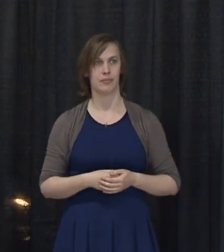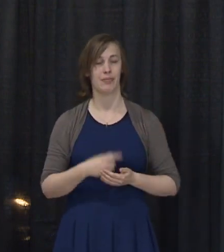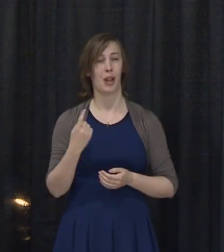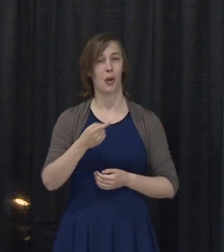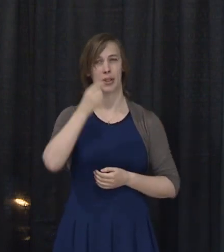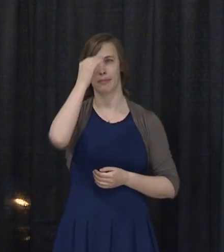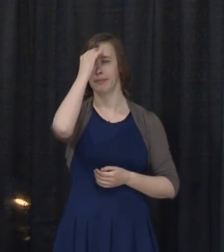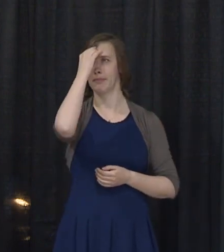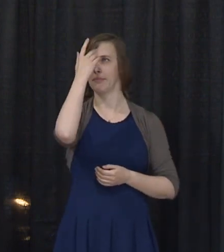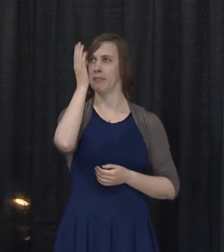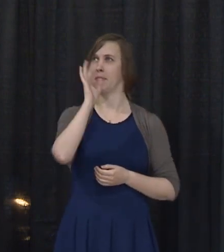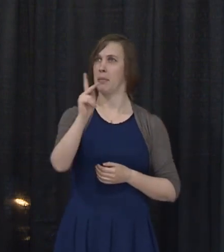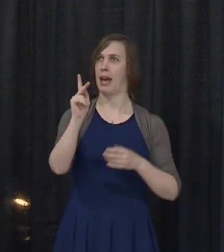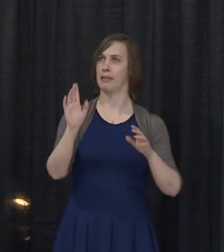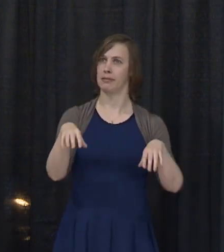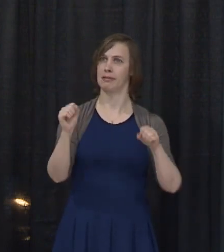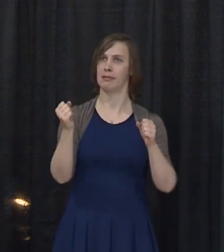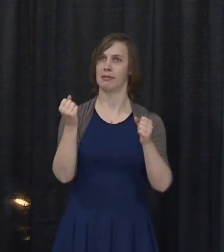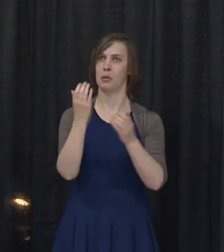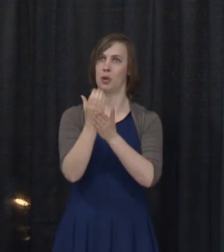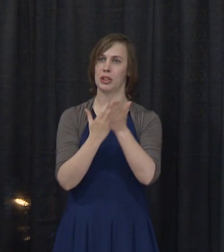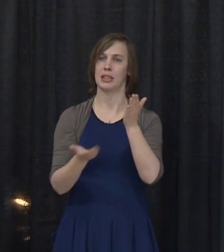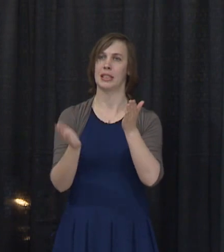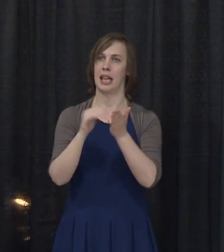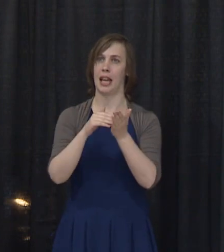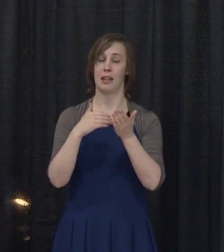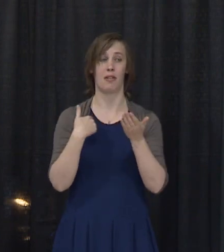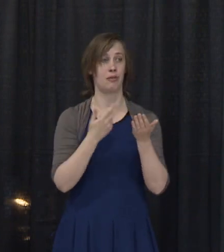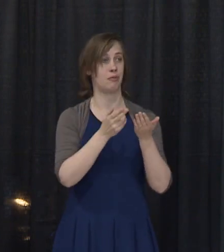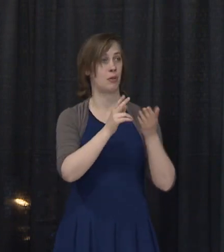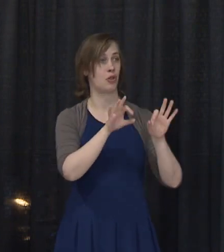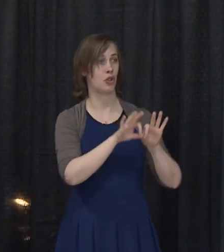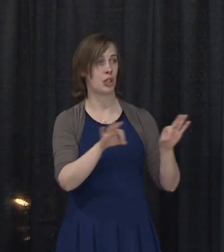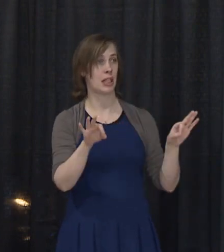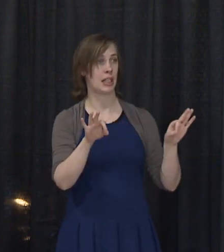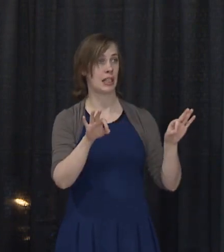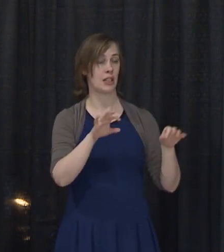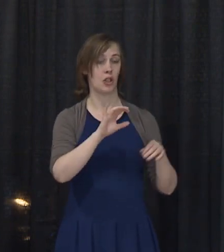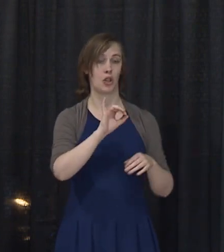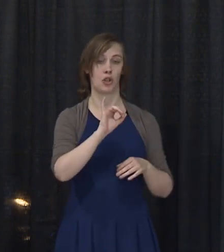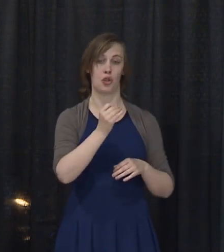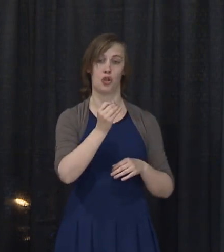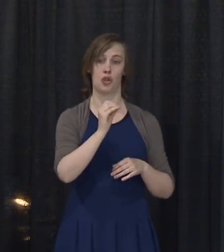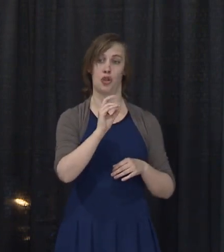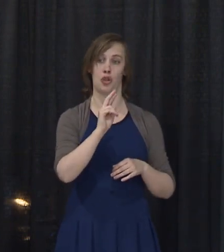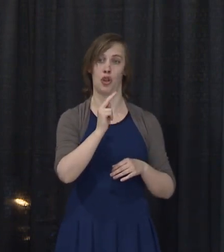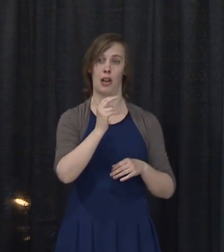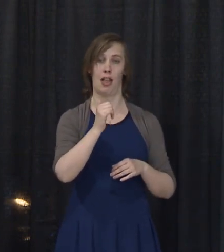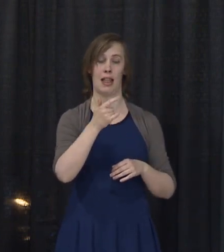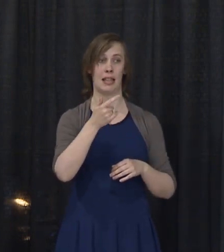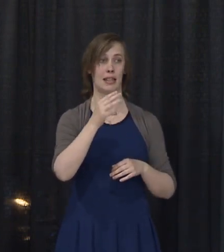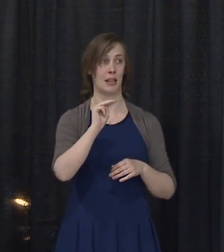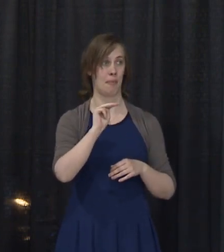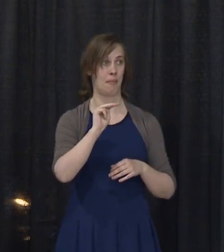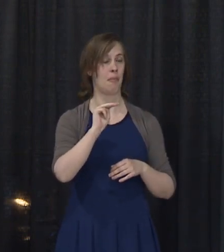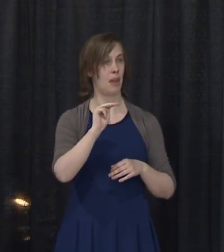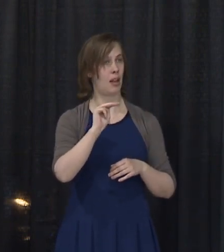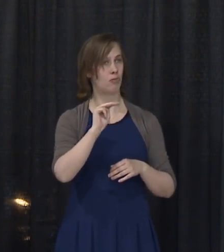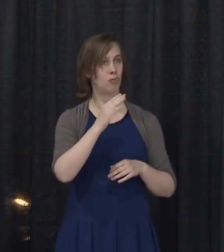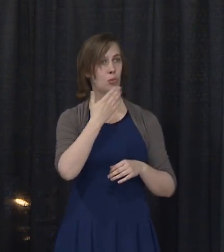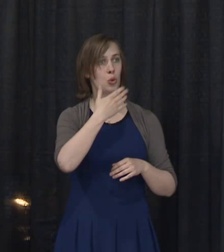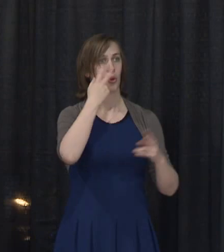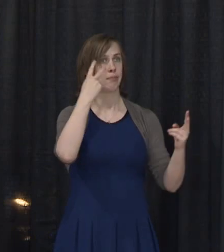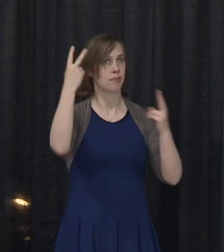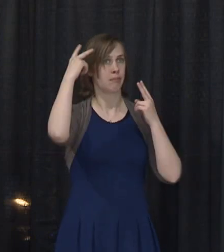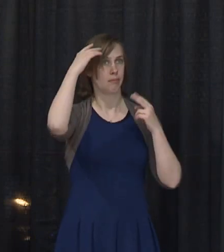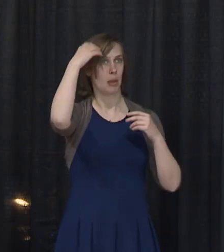and journalism, a university experience that gave me some of my finest memories, but a lot more of my bumpiest.